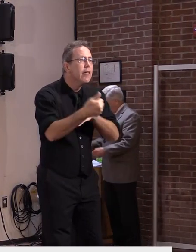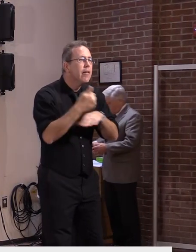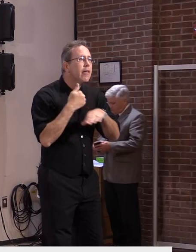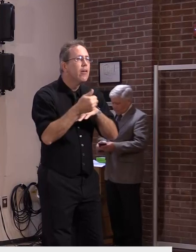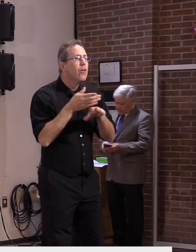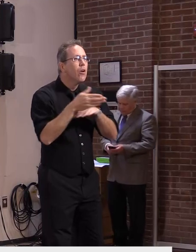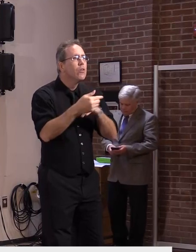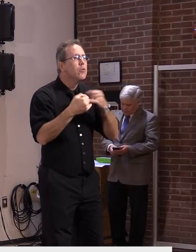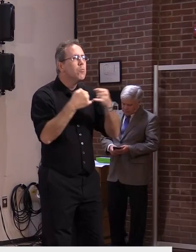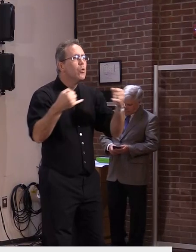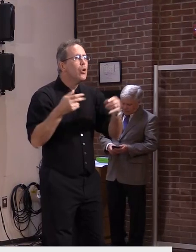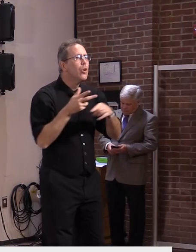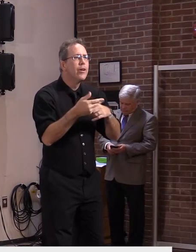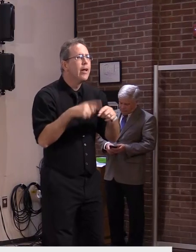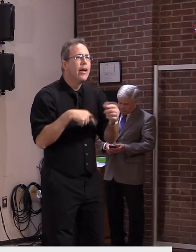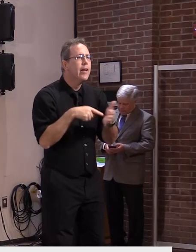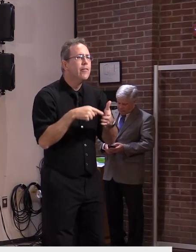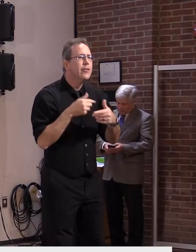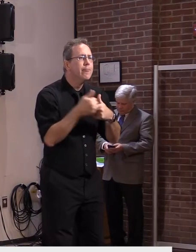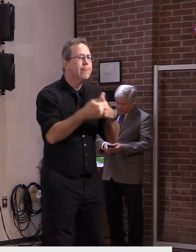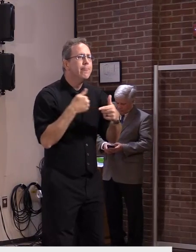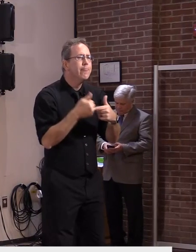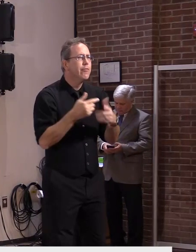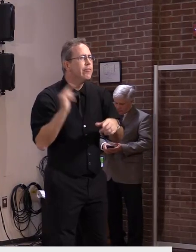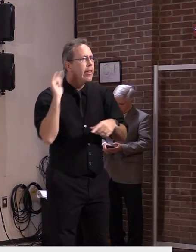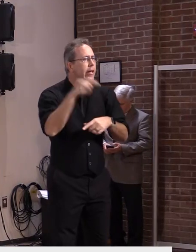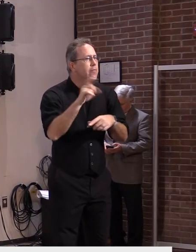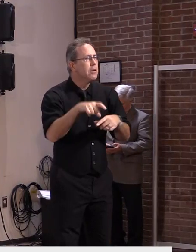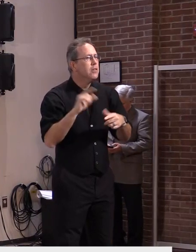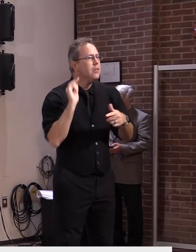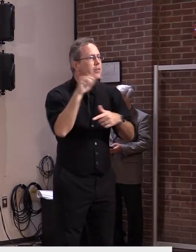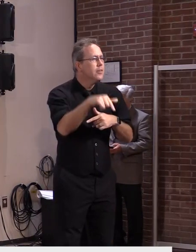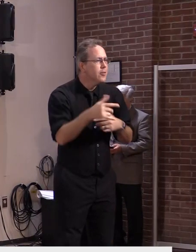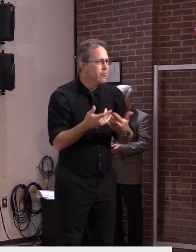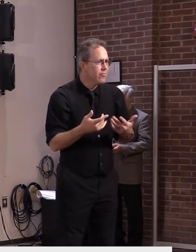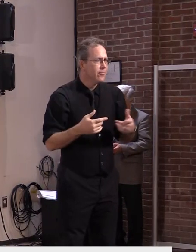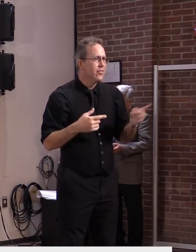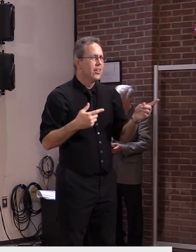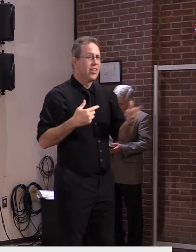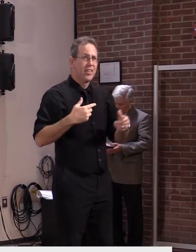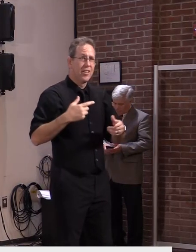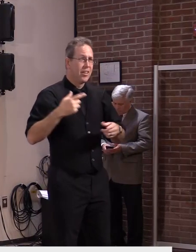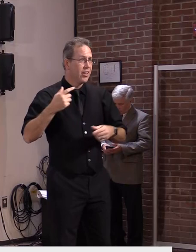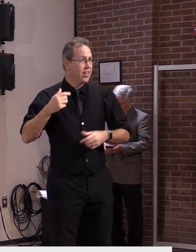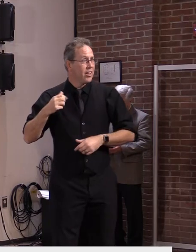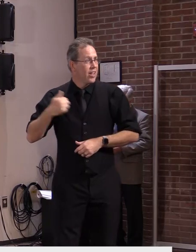into our bordering states, because they're part of our economy as well.